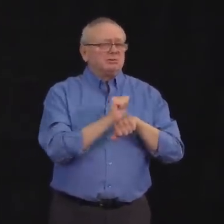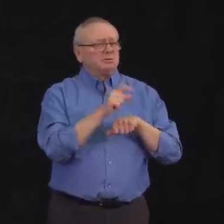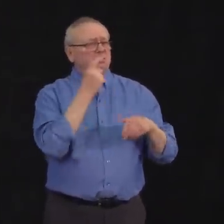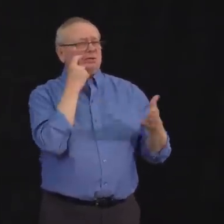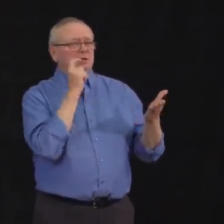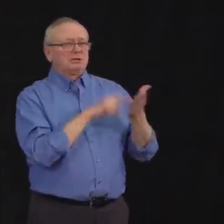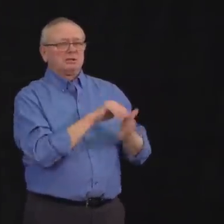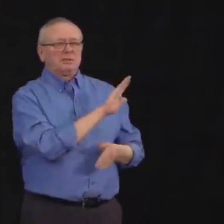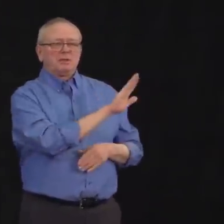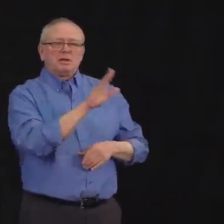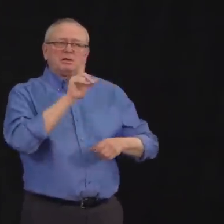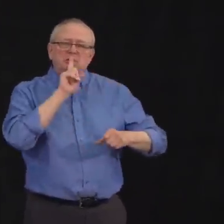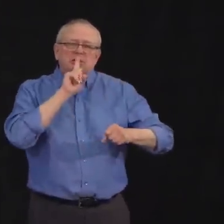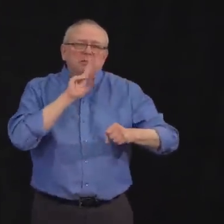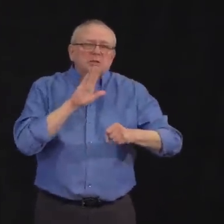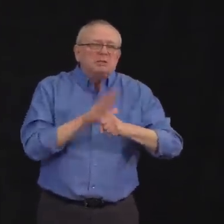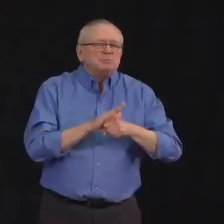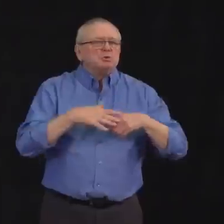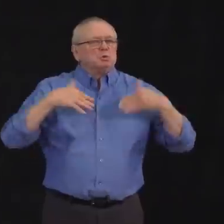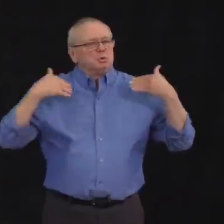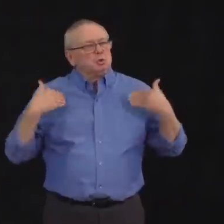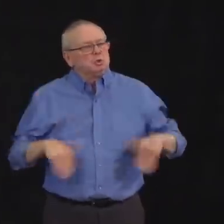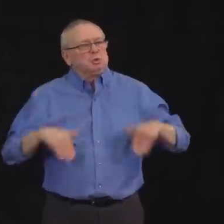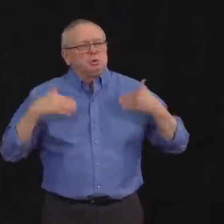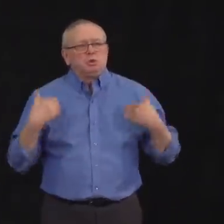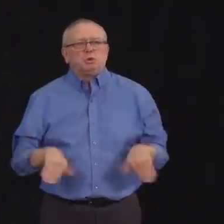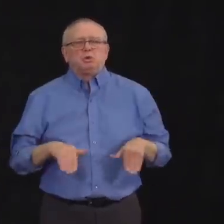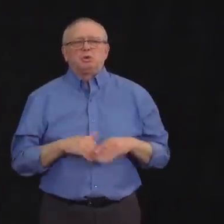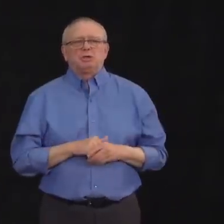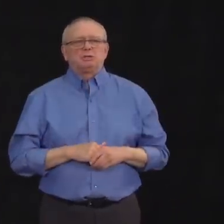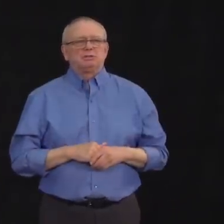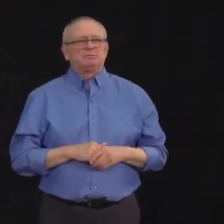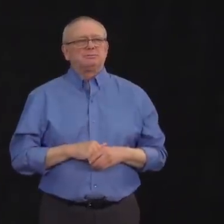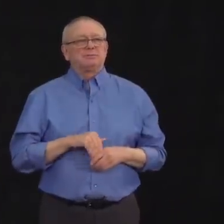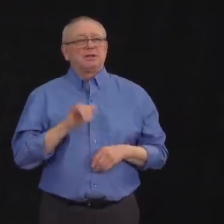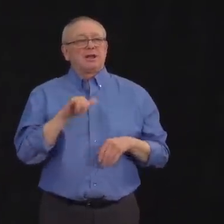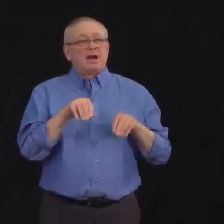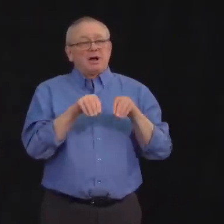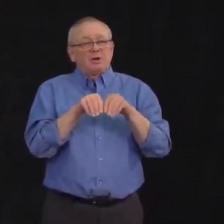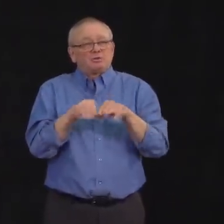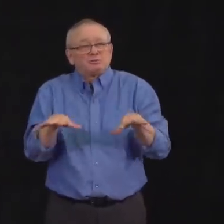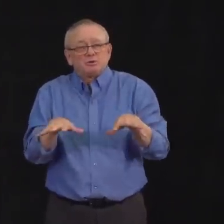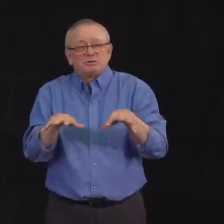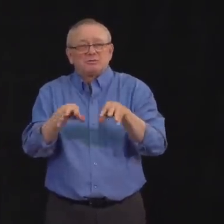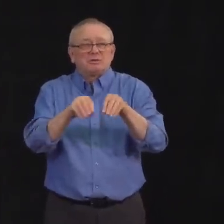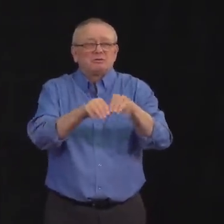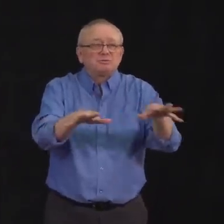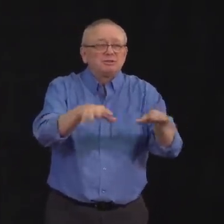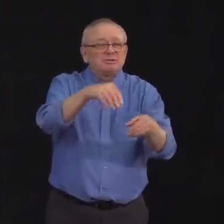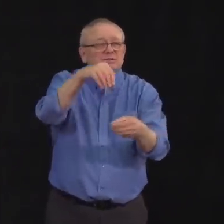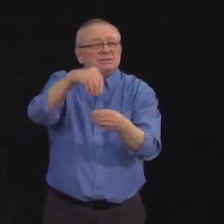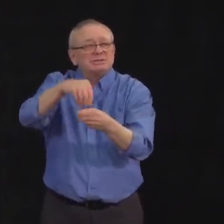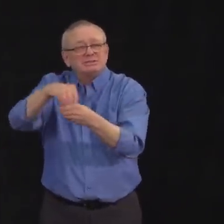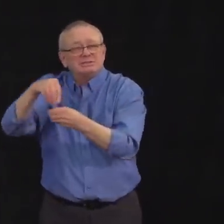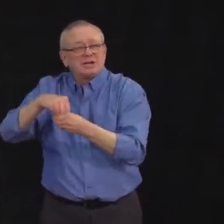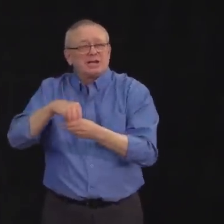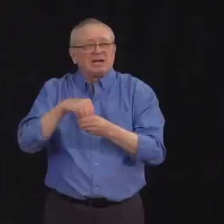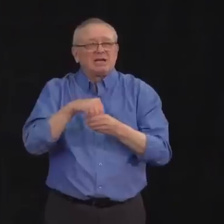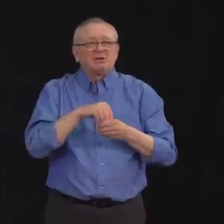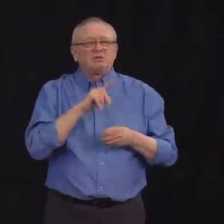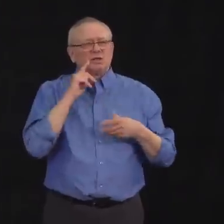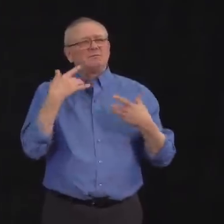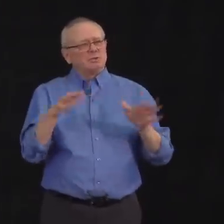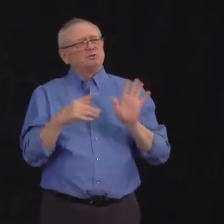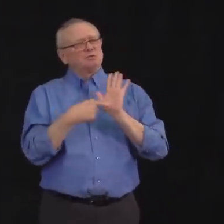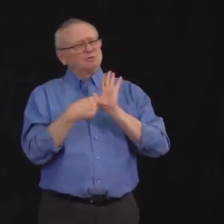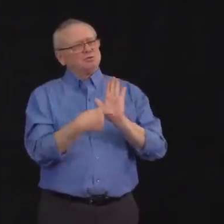dedication. The extent of these outbreaks demonstrates not only how easily this virus can spread, but why it's